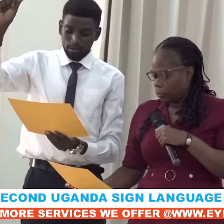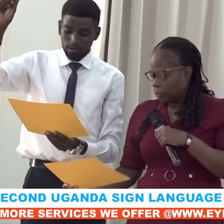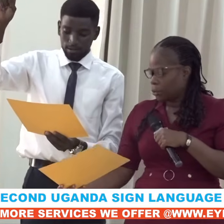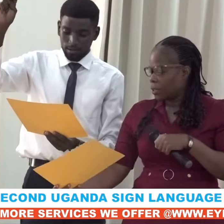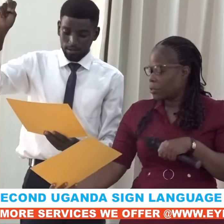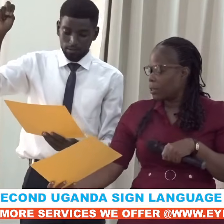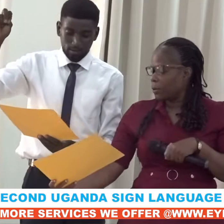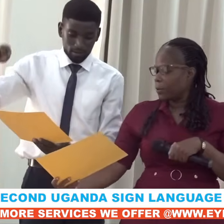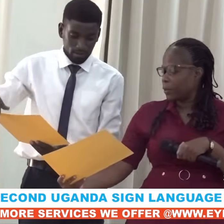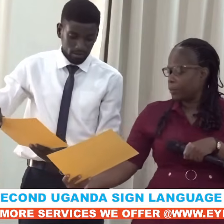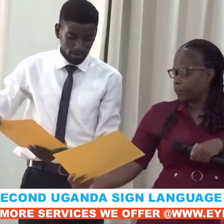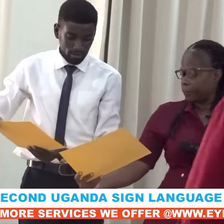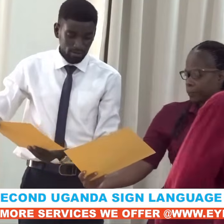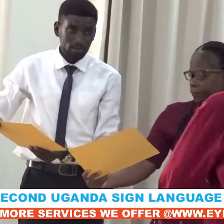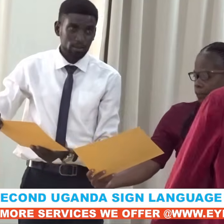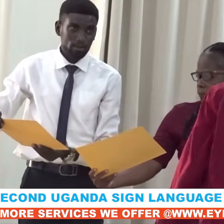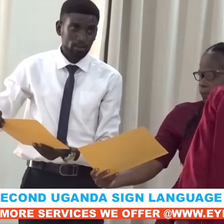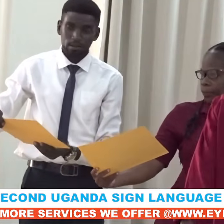This one is not around.